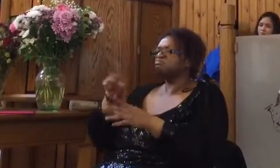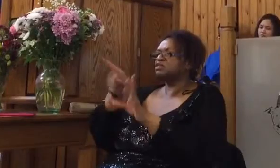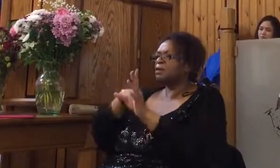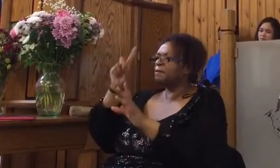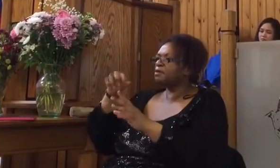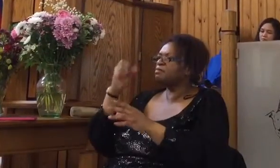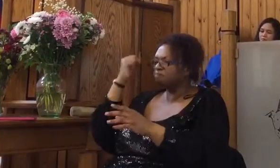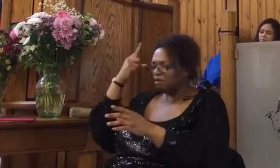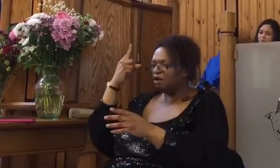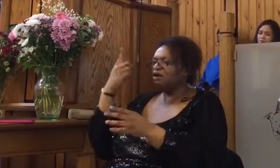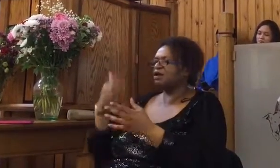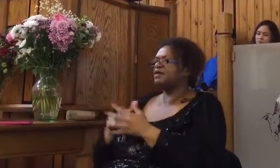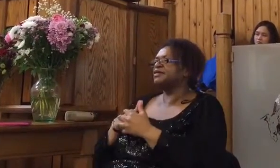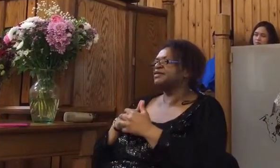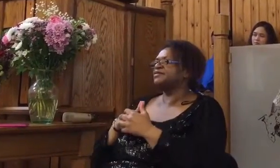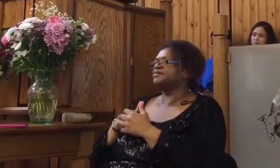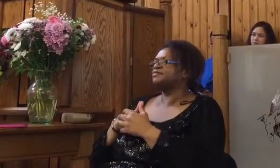as well.